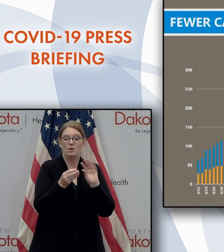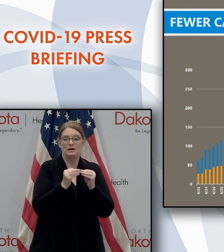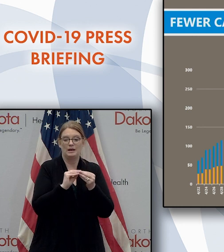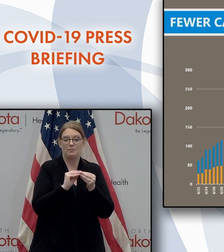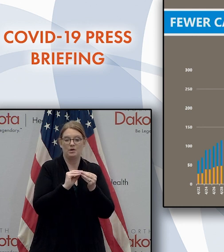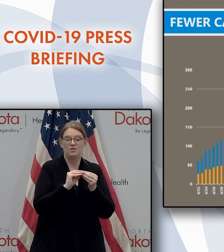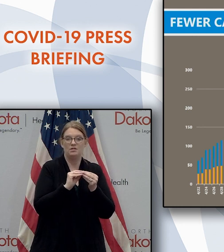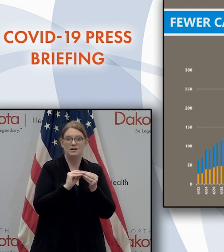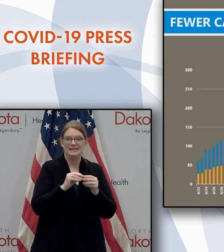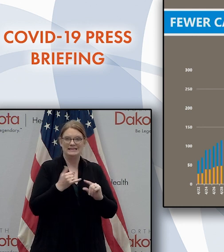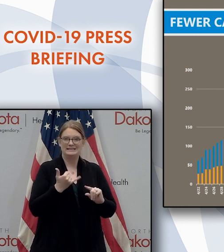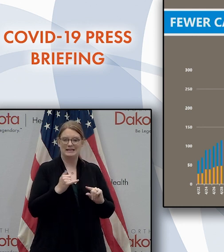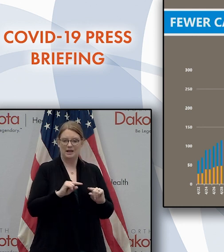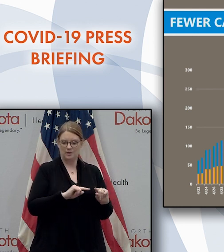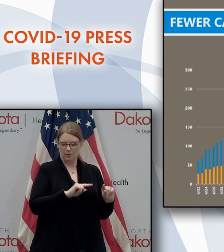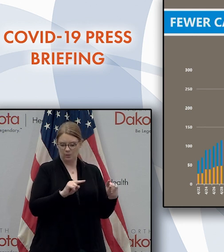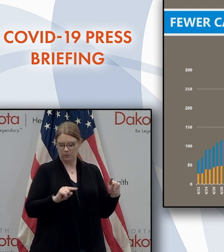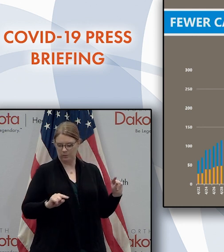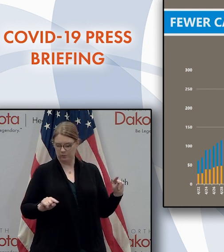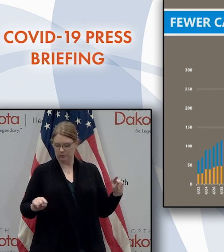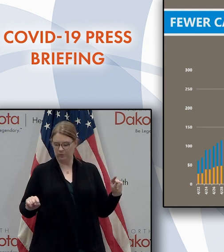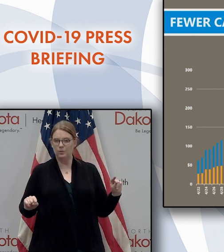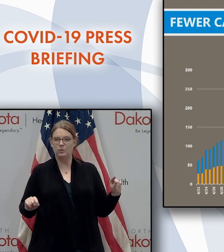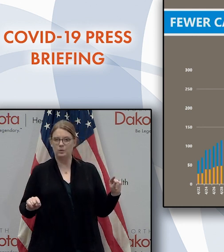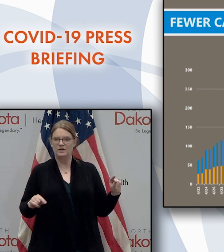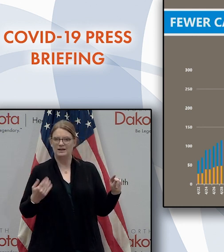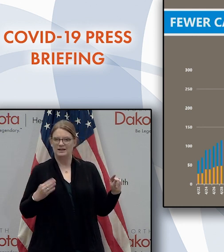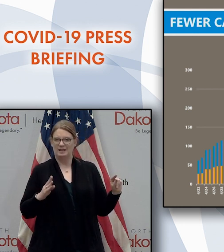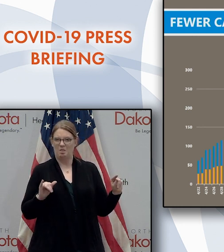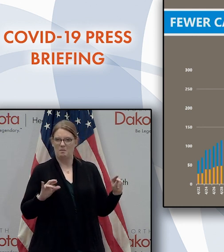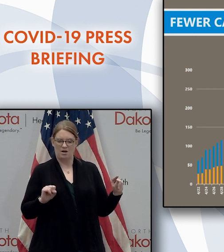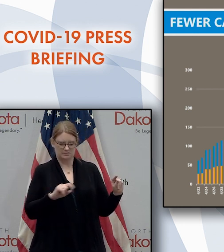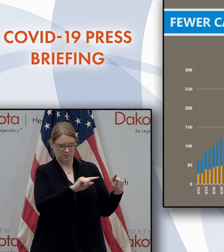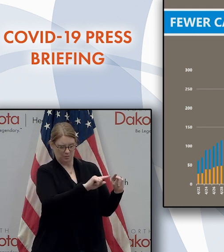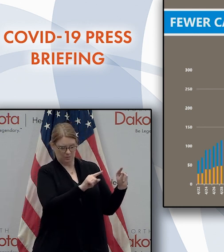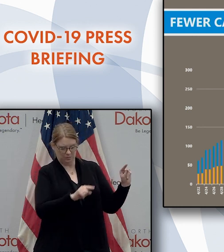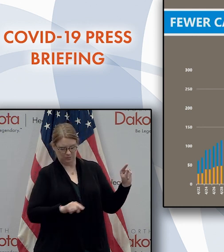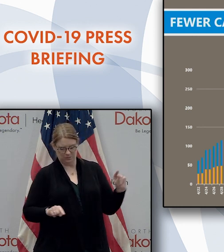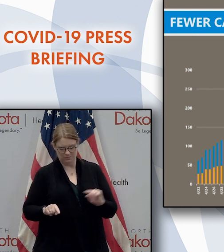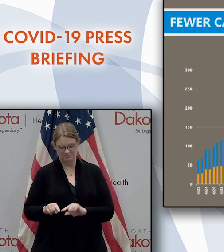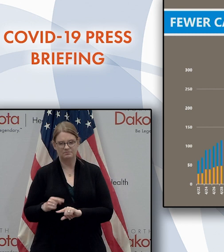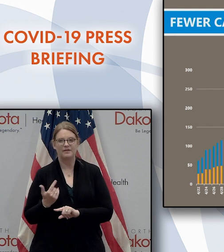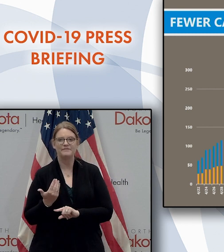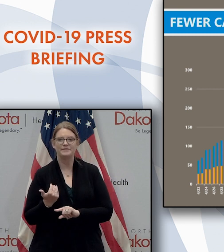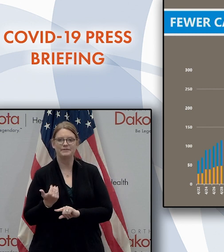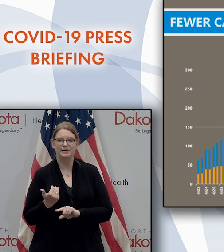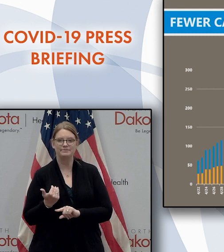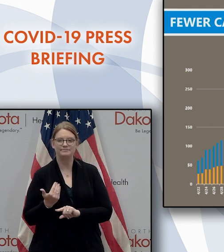the yellow number on the yellow bars in the bottom. That's where we've got only 15